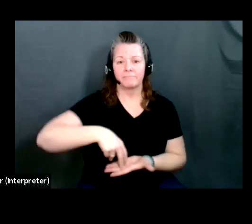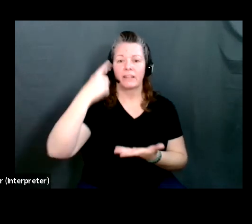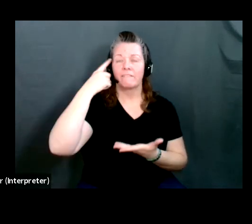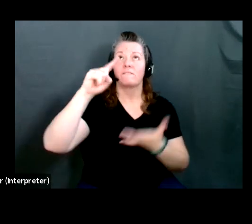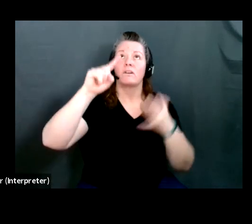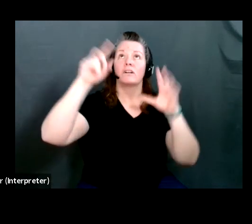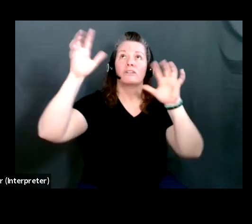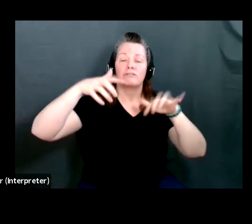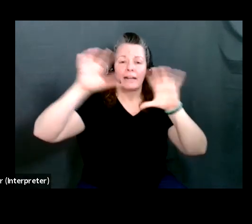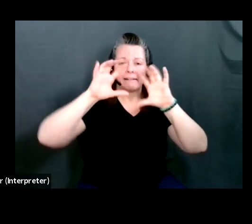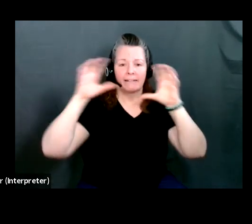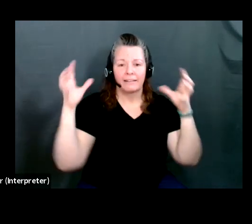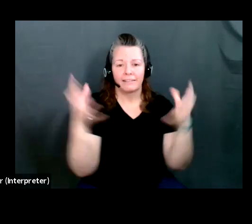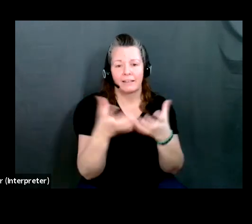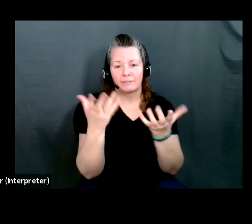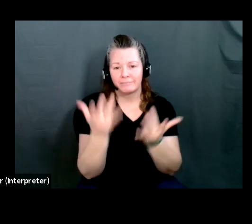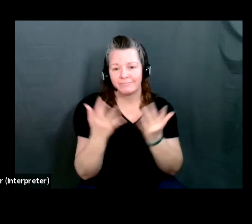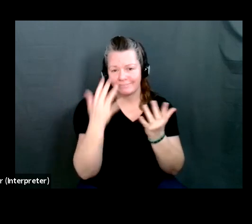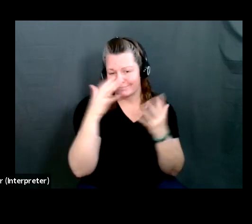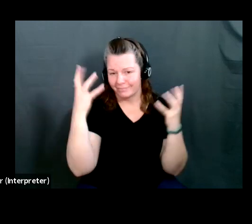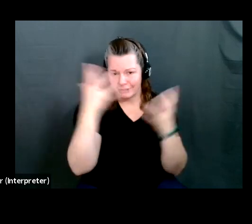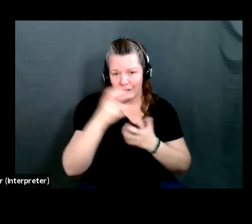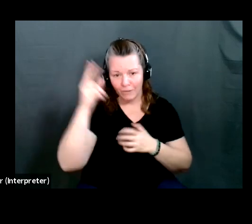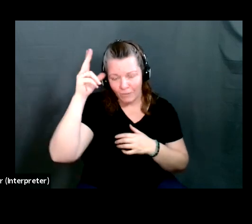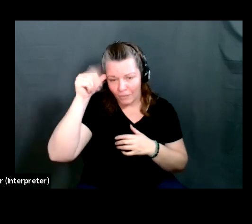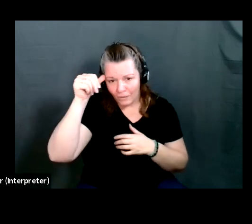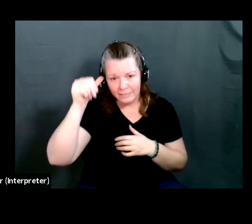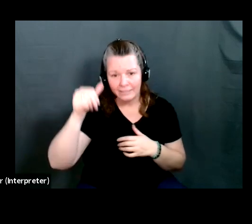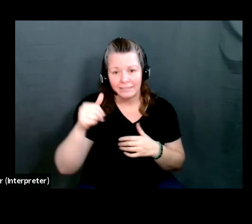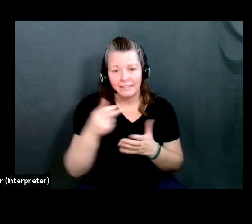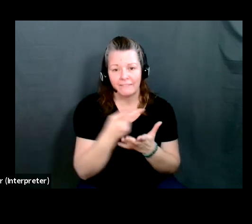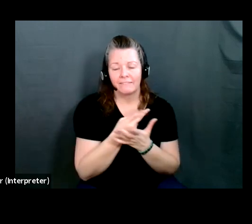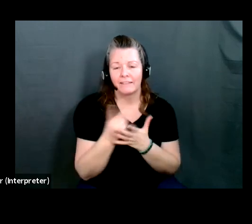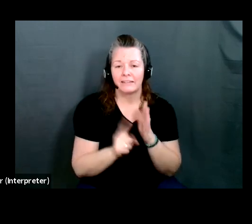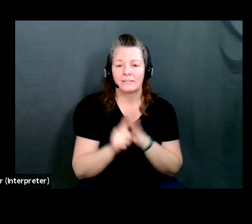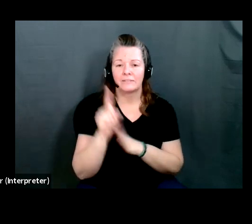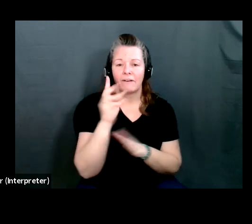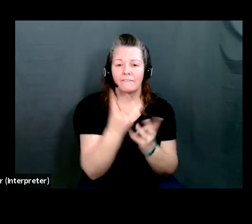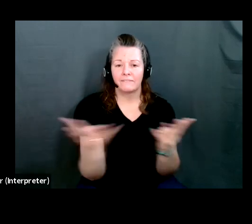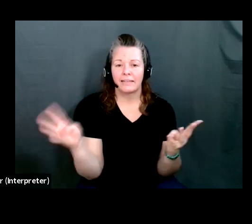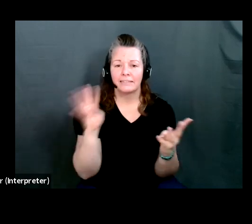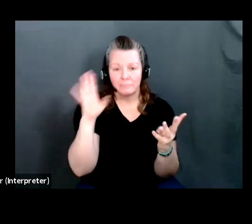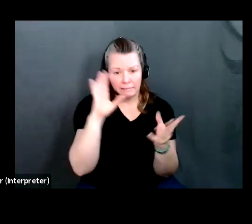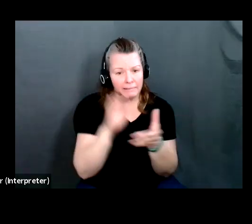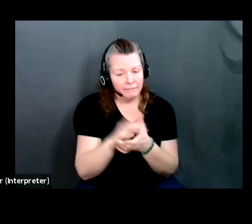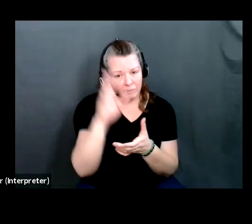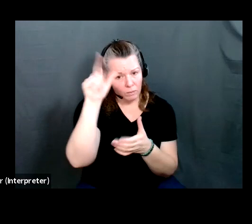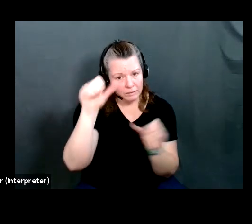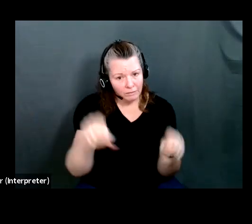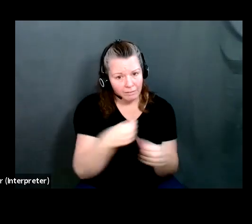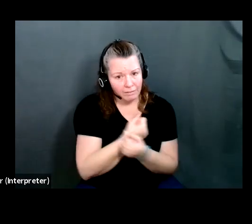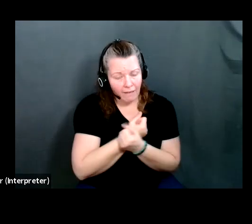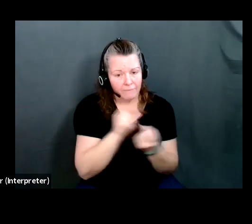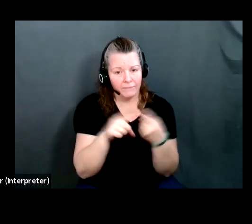a too tall fence, believing a horse could be loved more and ridden less, until we fell apart,